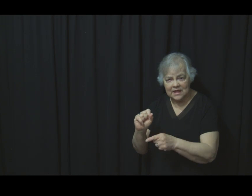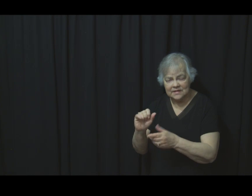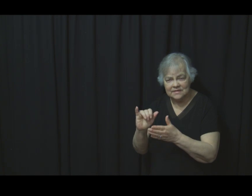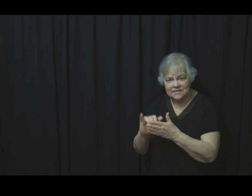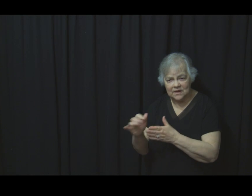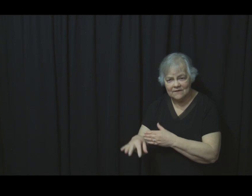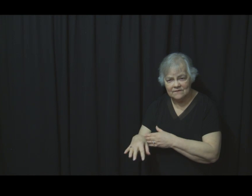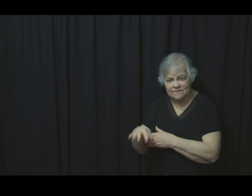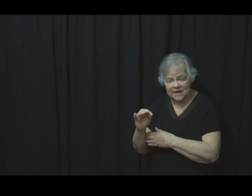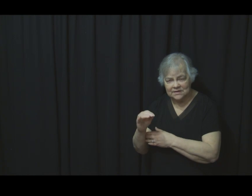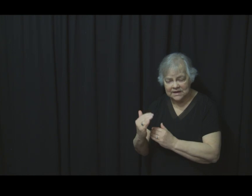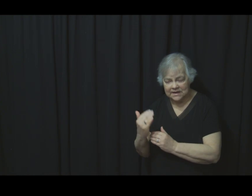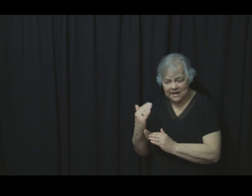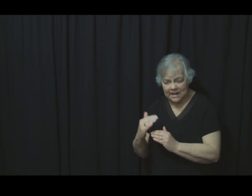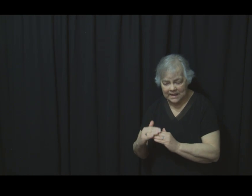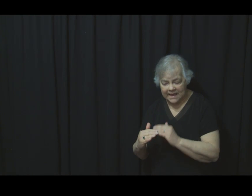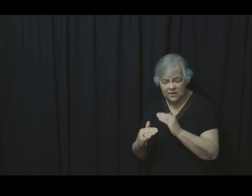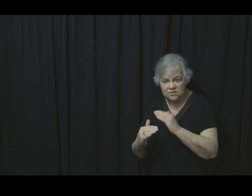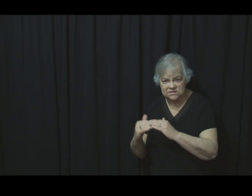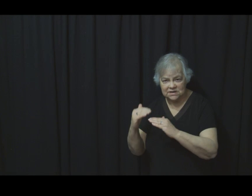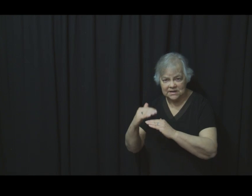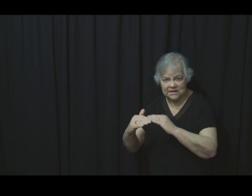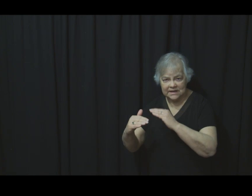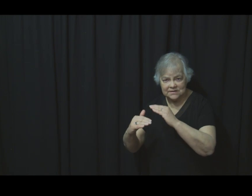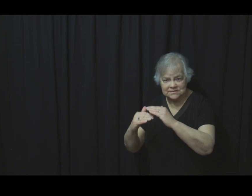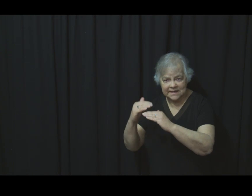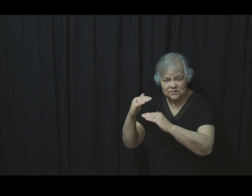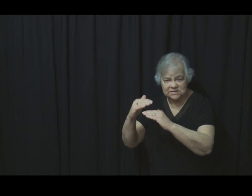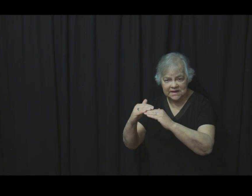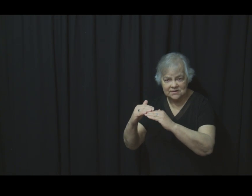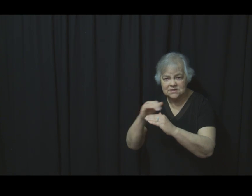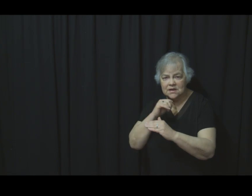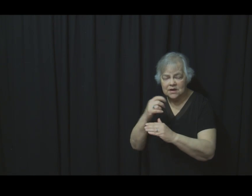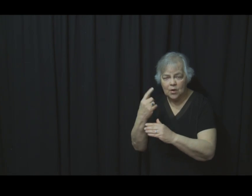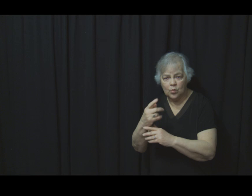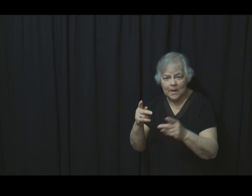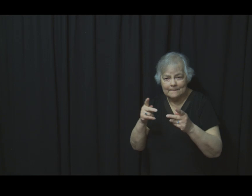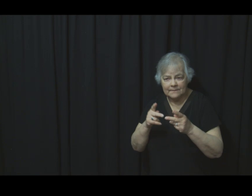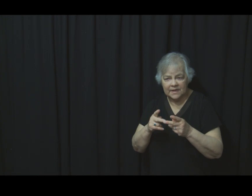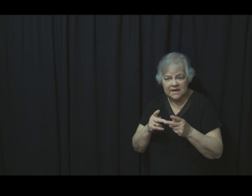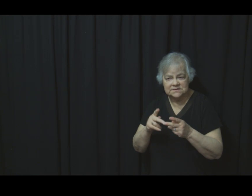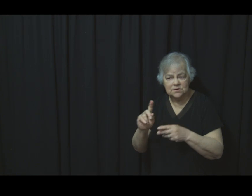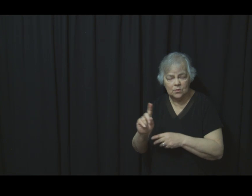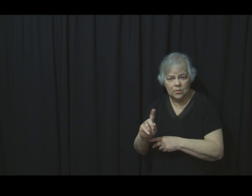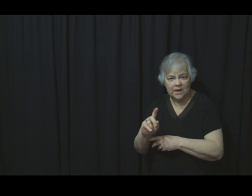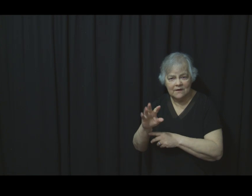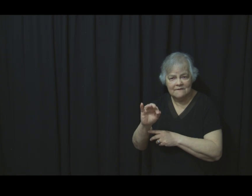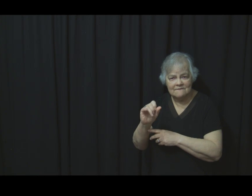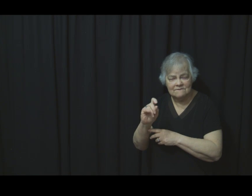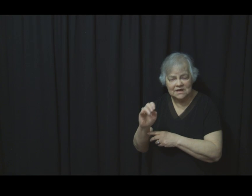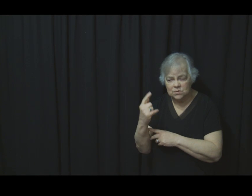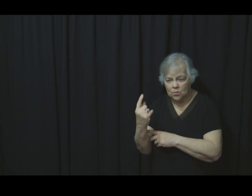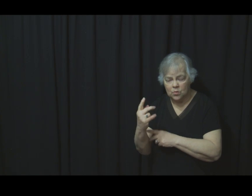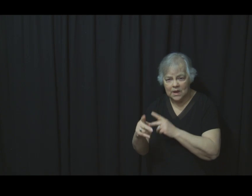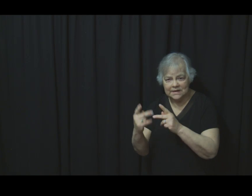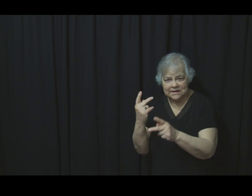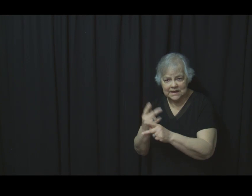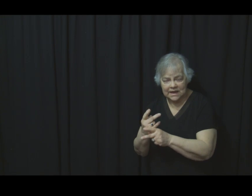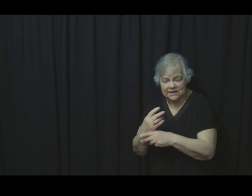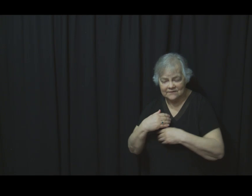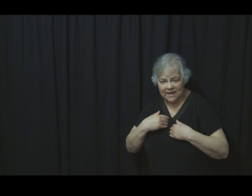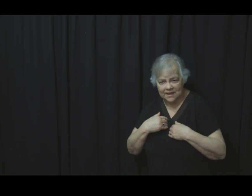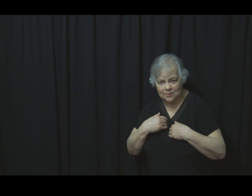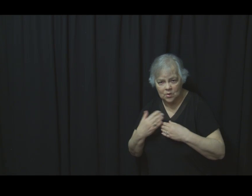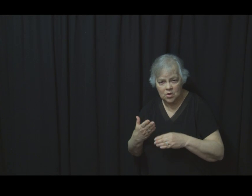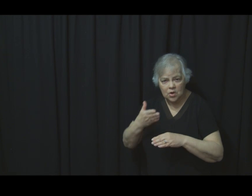found in layers. There is not a single place in the Grand Canyon where the fossils of one type of animal cross over